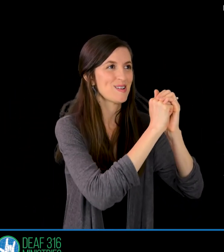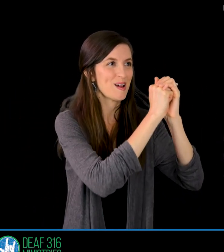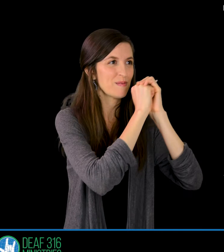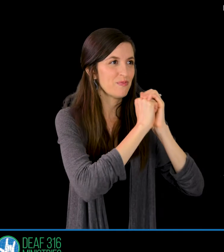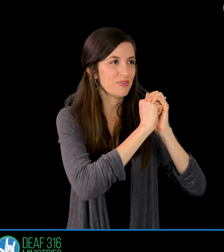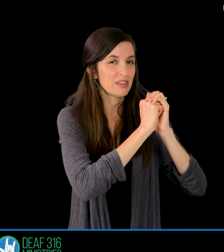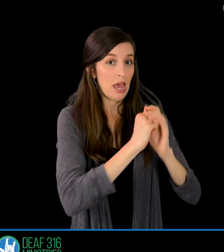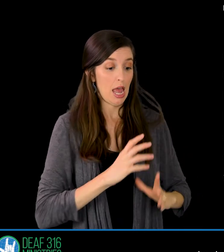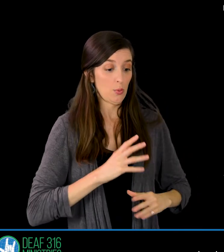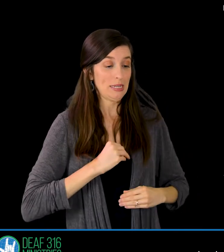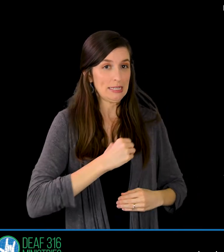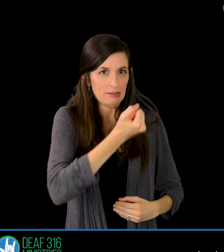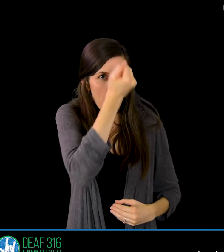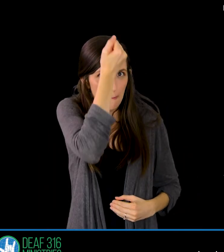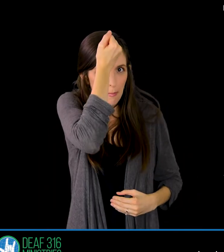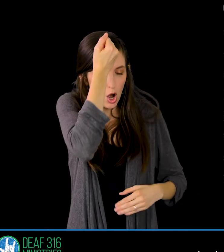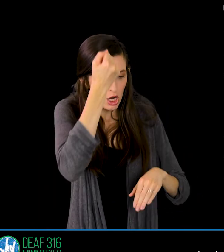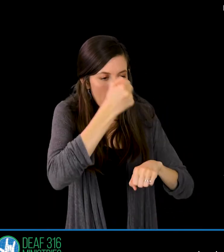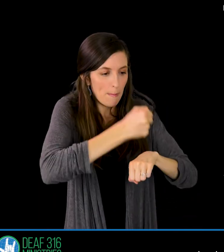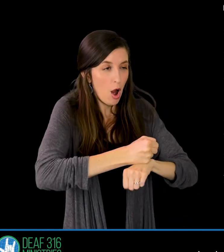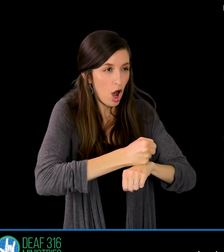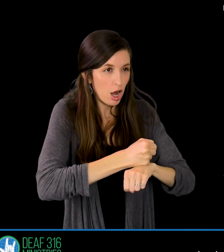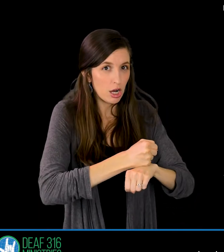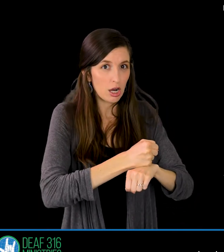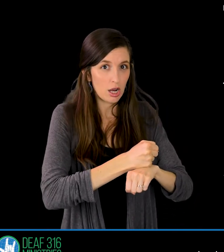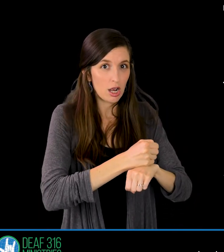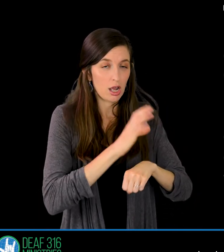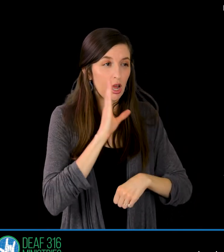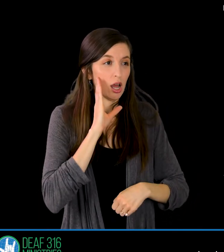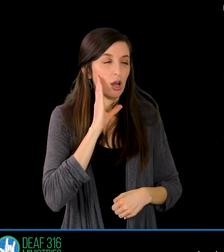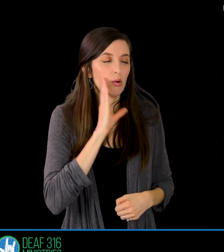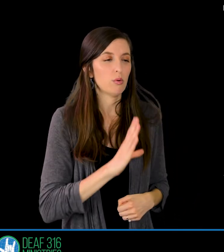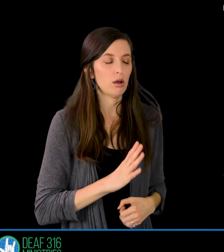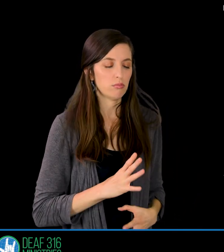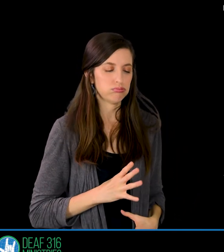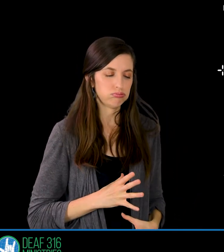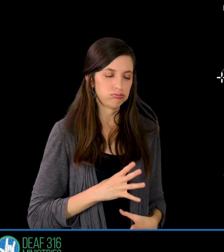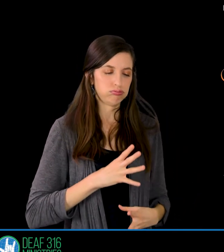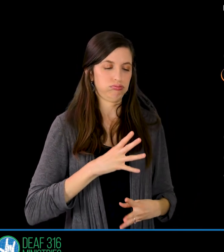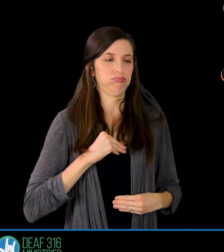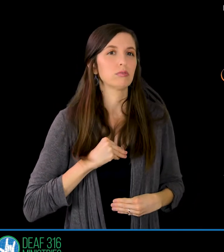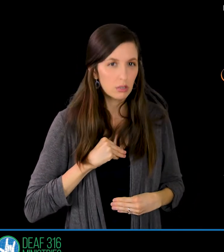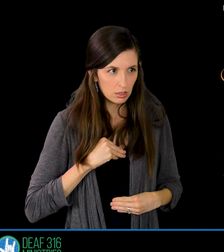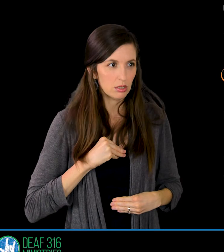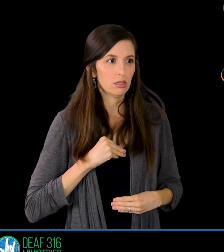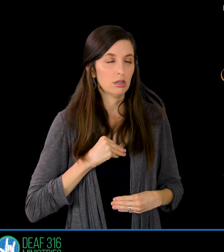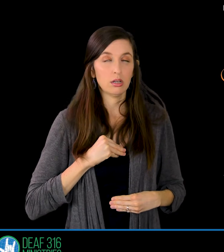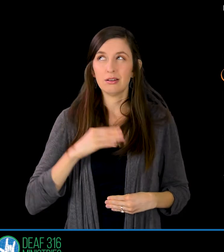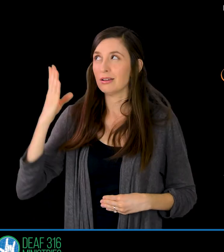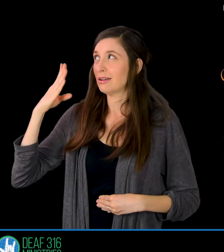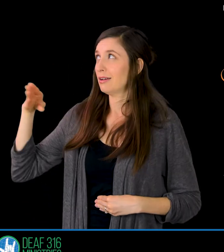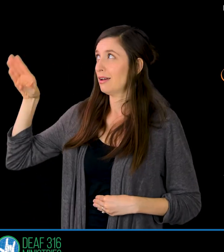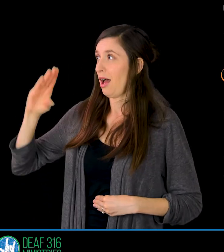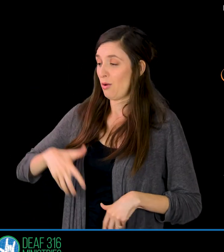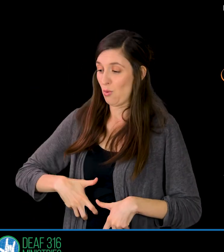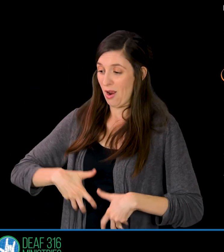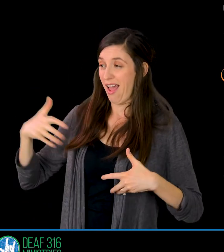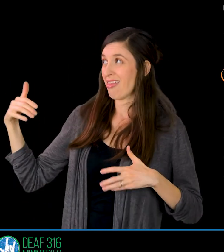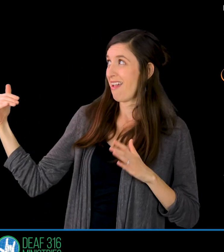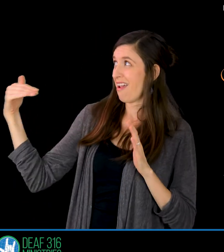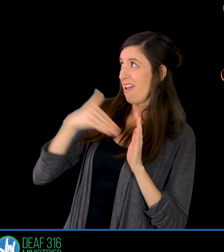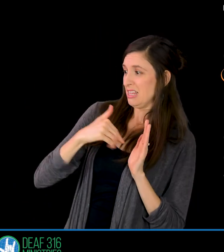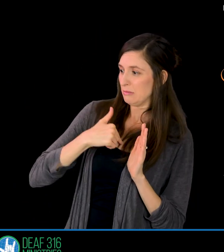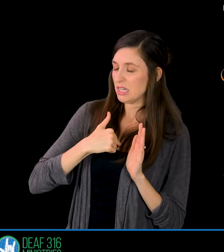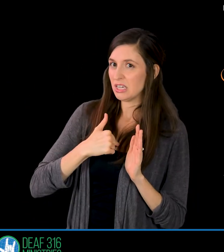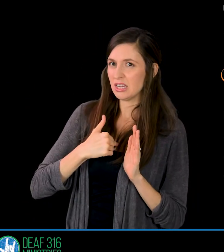or on his hand he also will drink the wine of God's wrath poured full strength into the